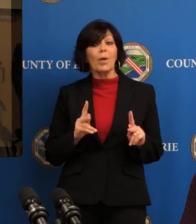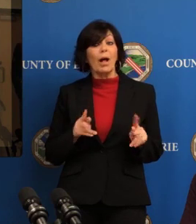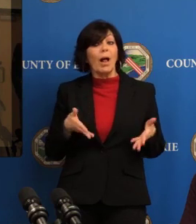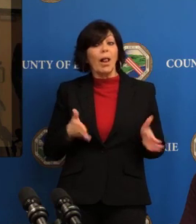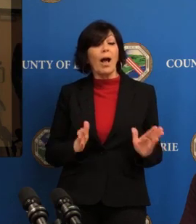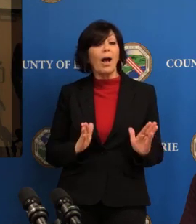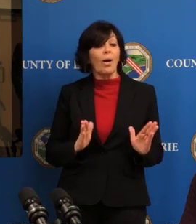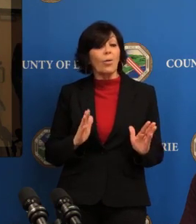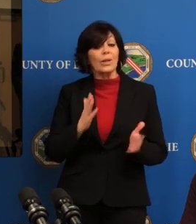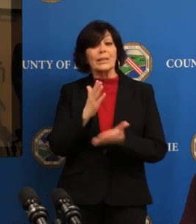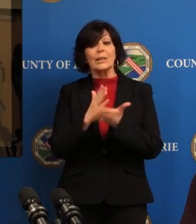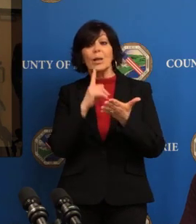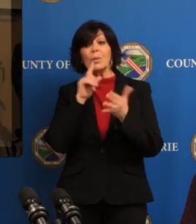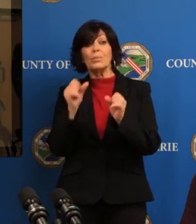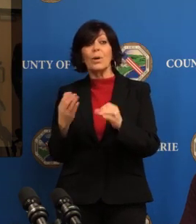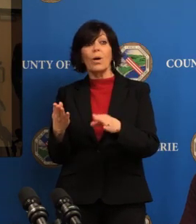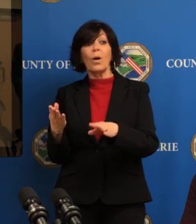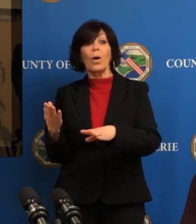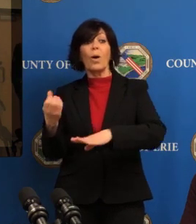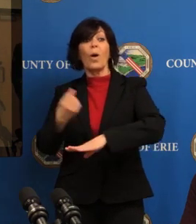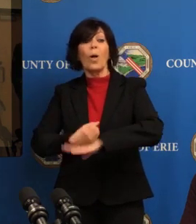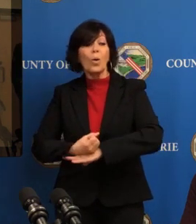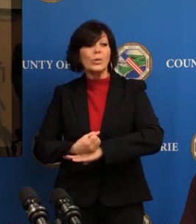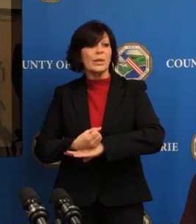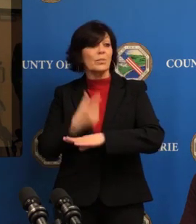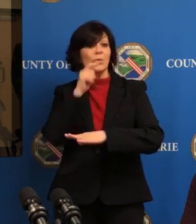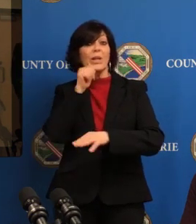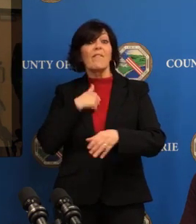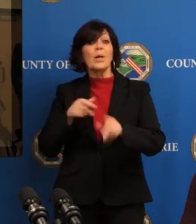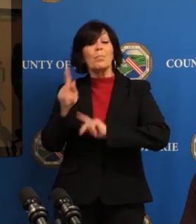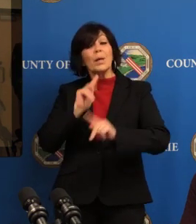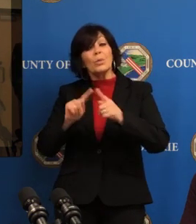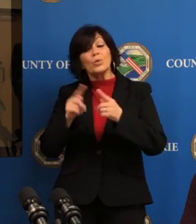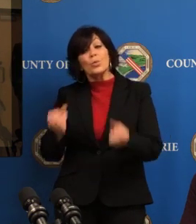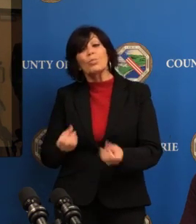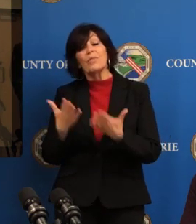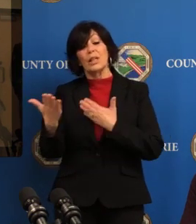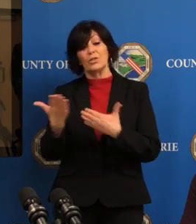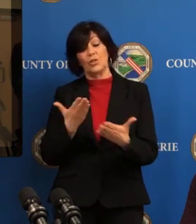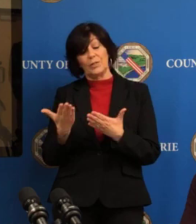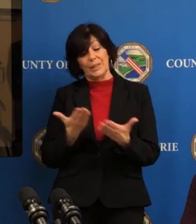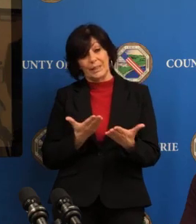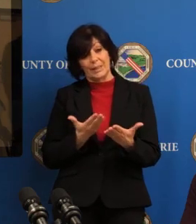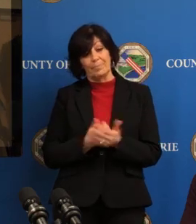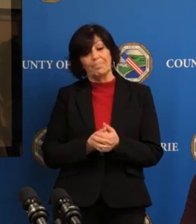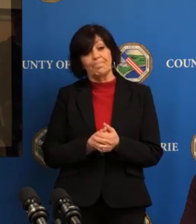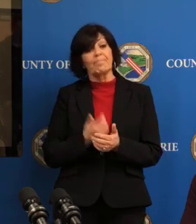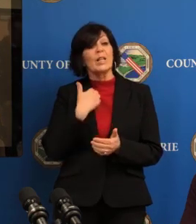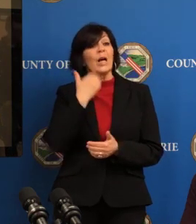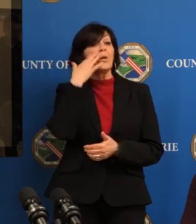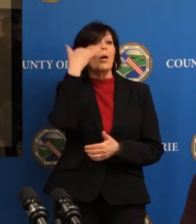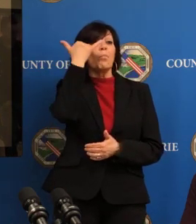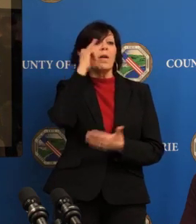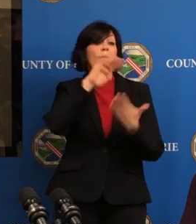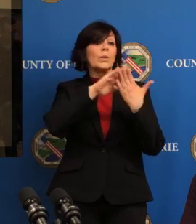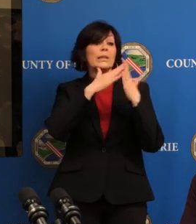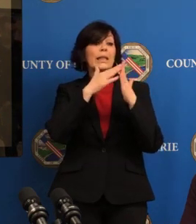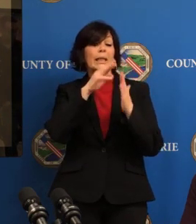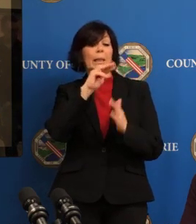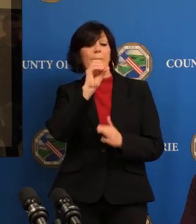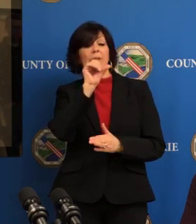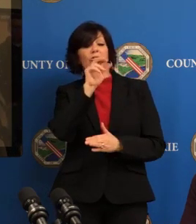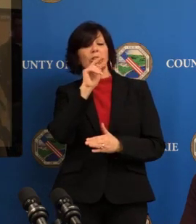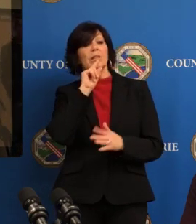well as some that are potentially even closing because of lack of personnel to provide the services at the homeless shelter. I know the Buffalo City Mission is still